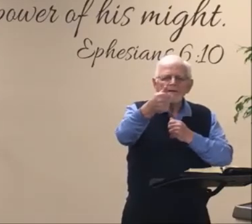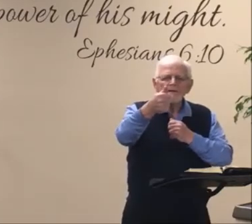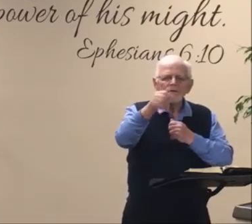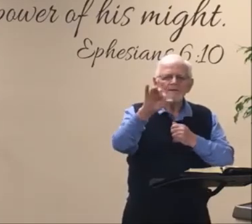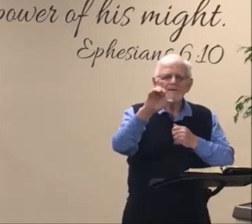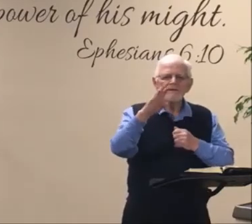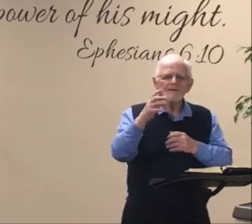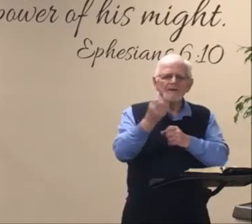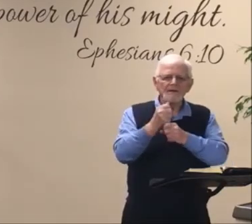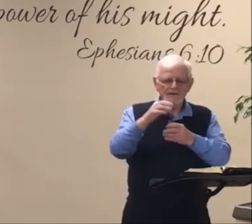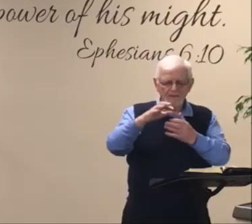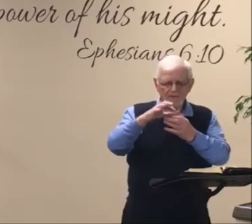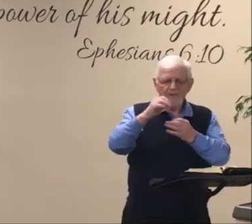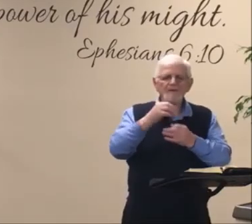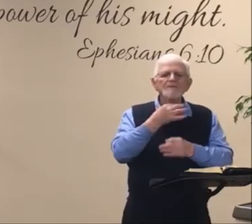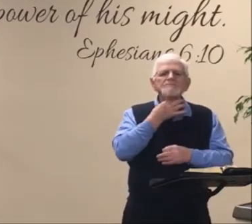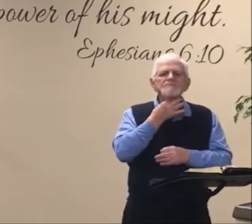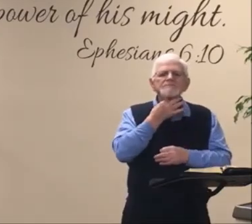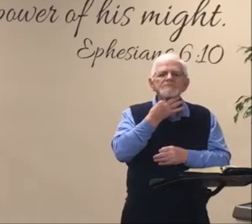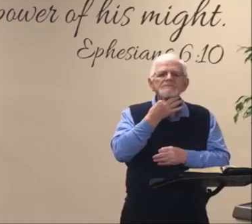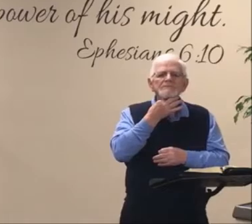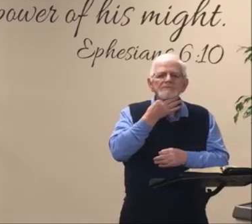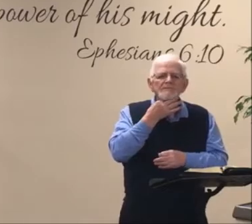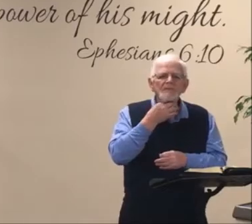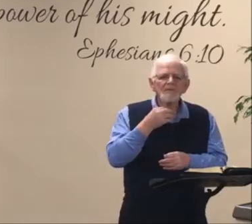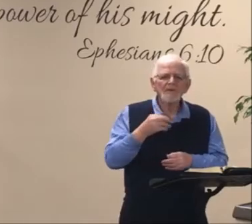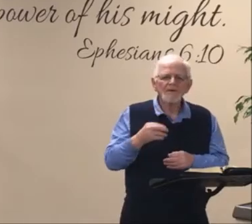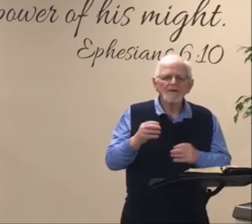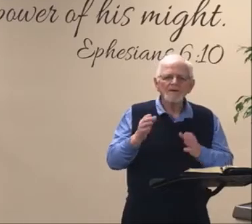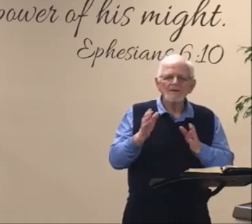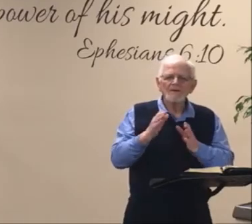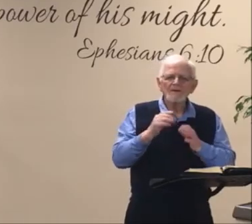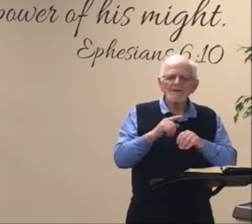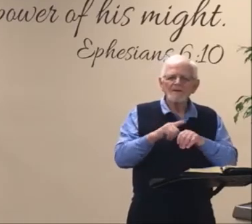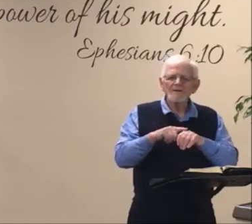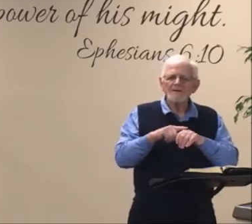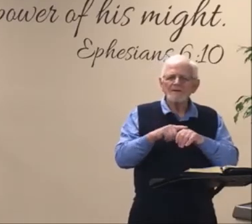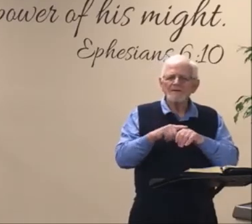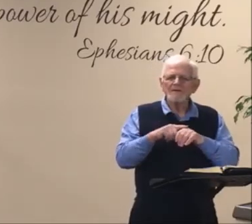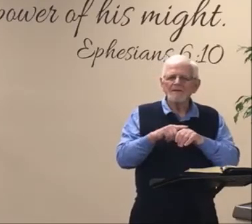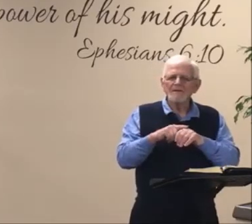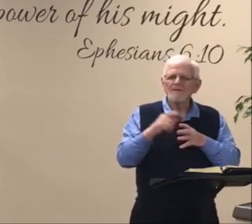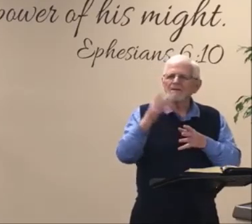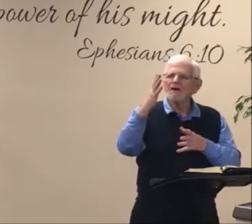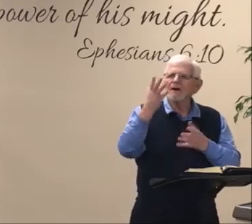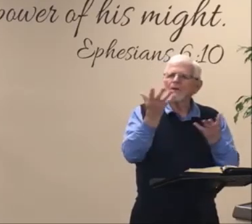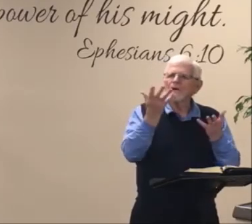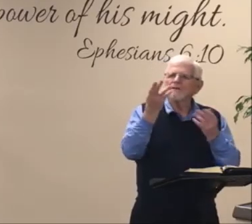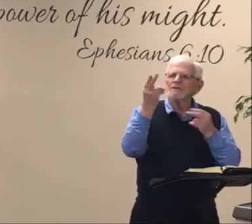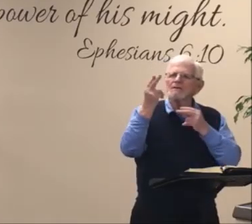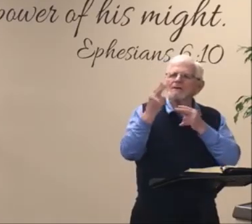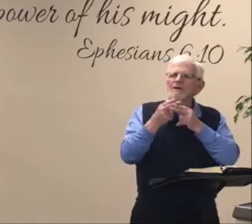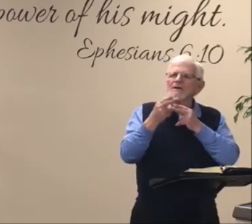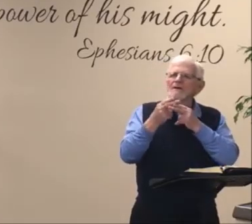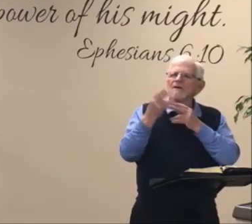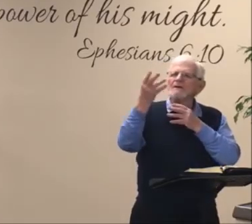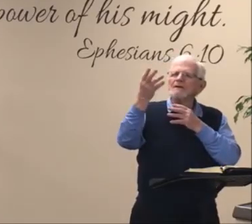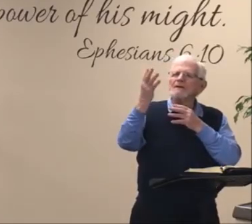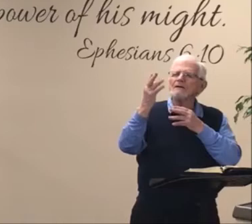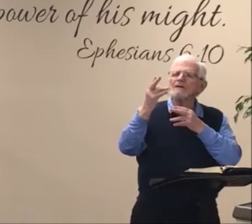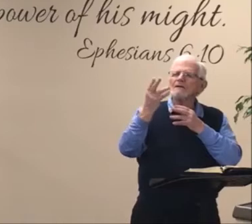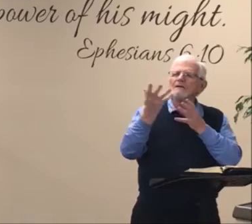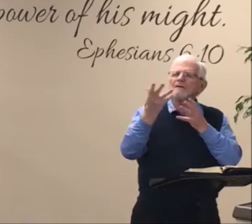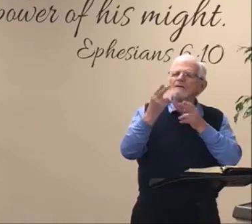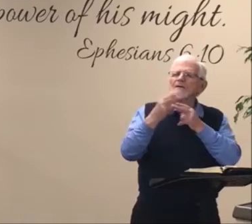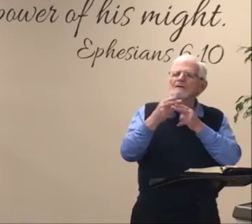Jacob gets a spiritual curiosity here for a rare moment in his life, and he says, God, what's your name?